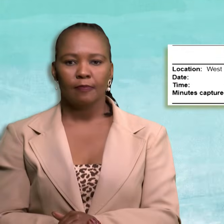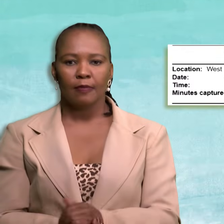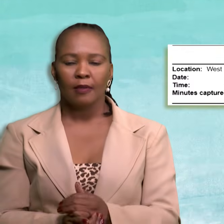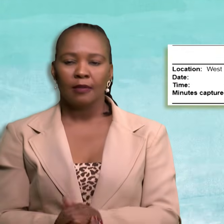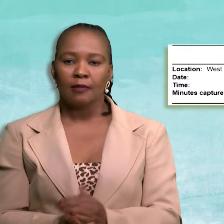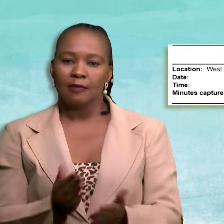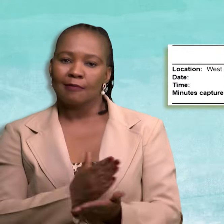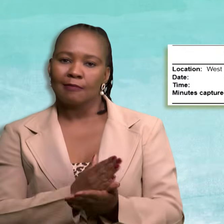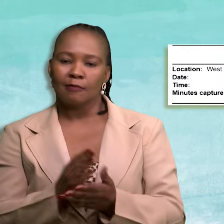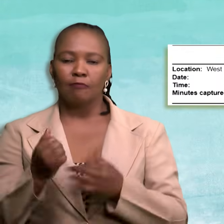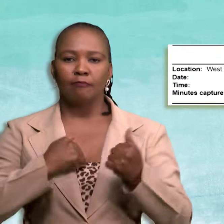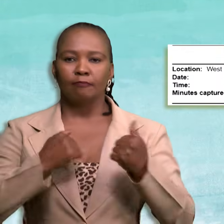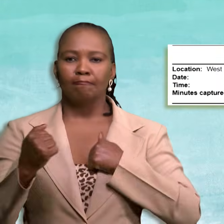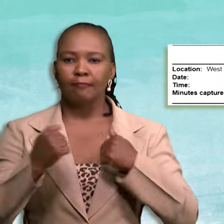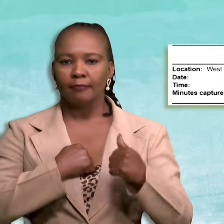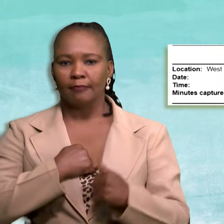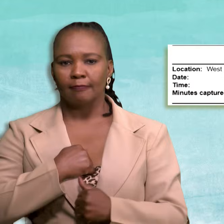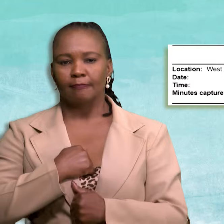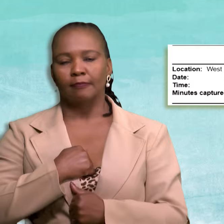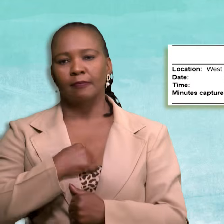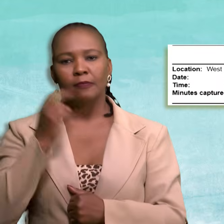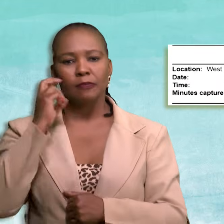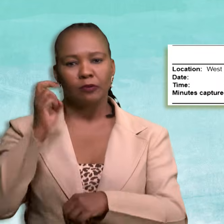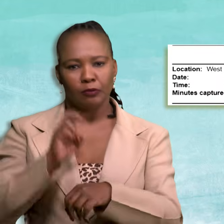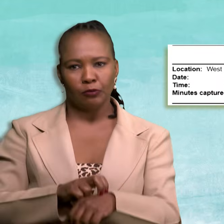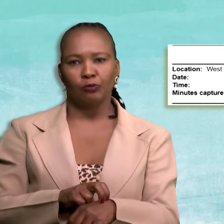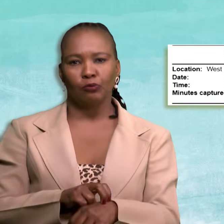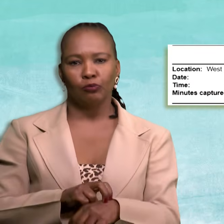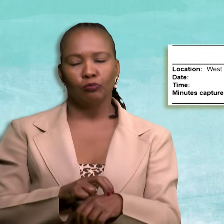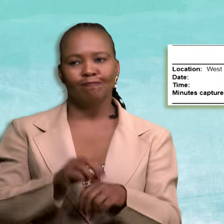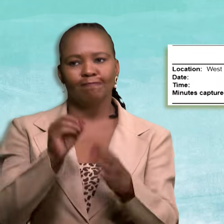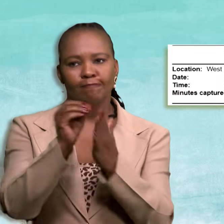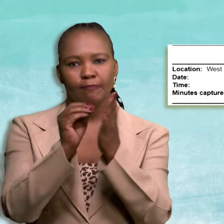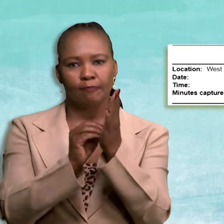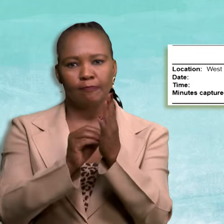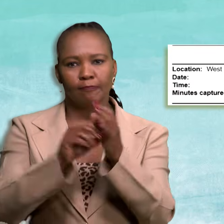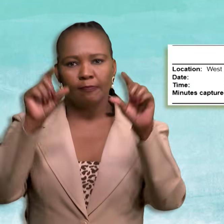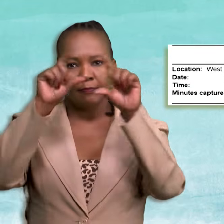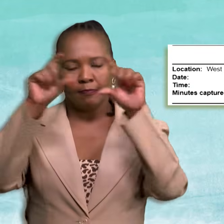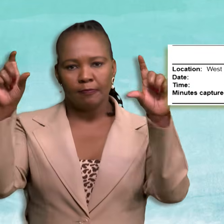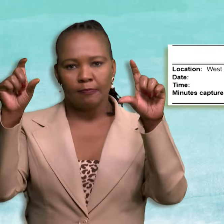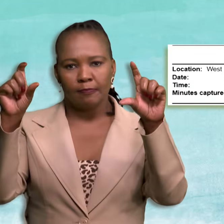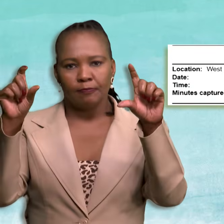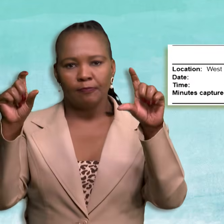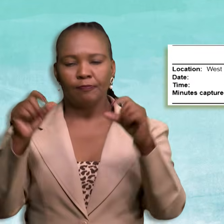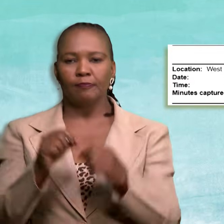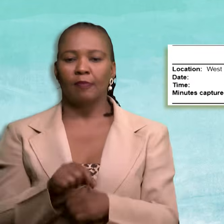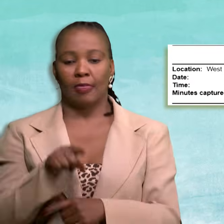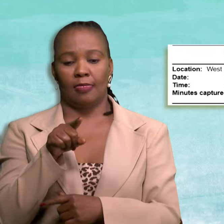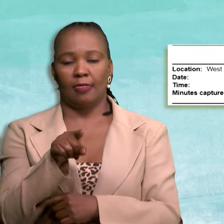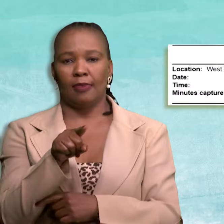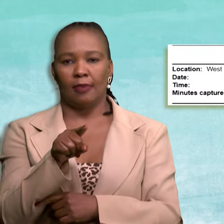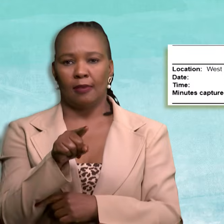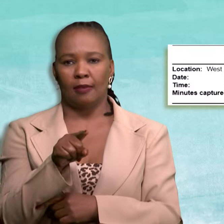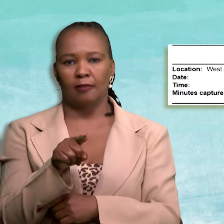Some administrative details need to be captured in the header, such as the title that captures